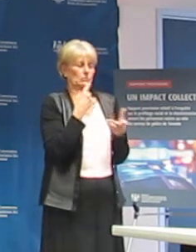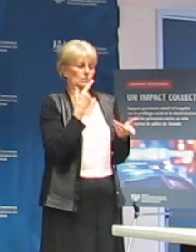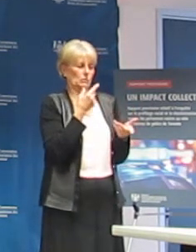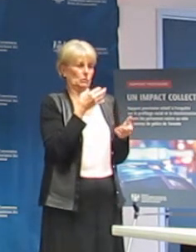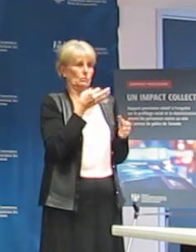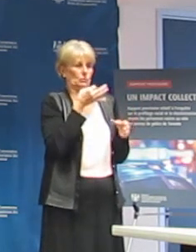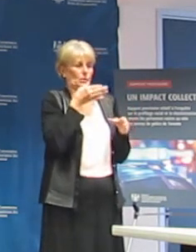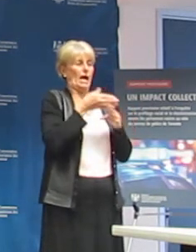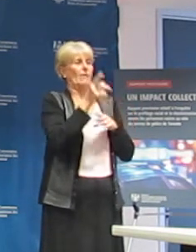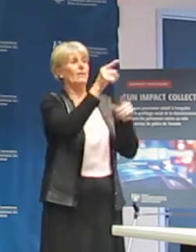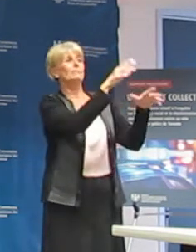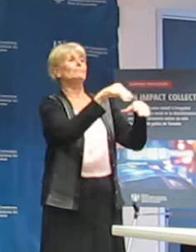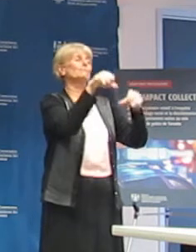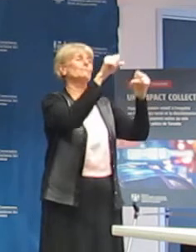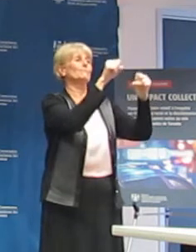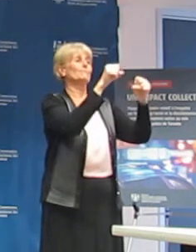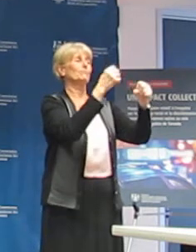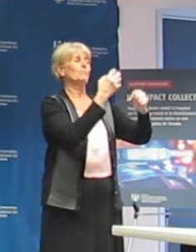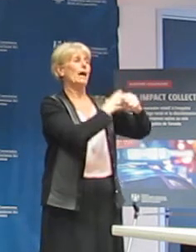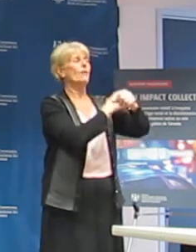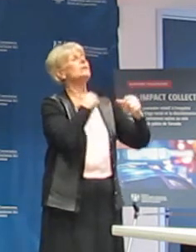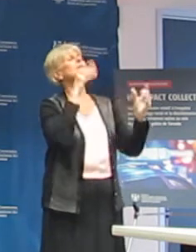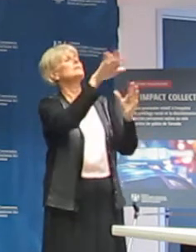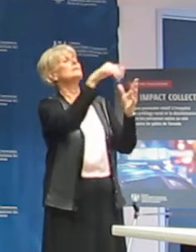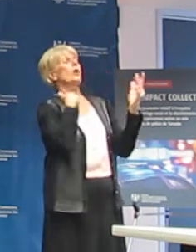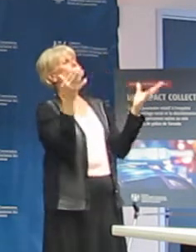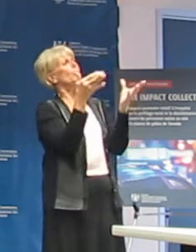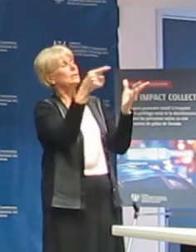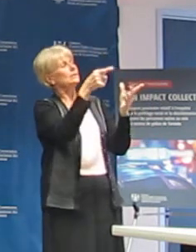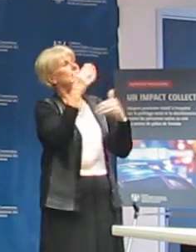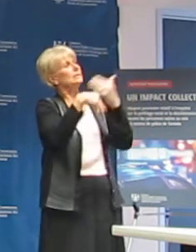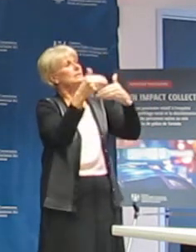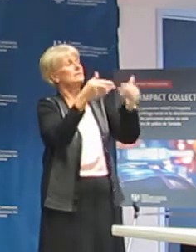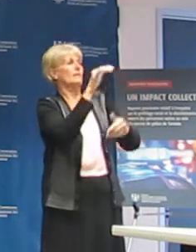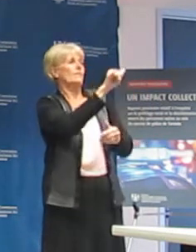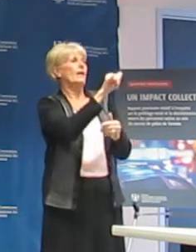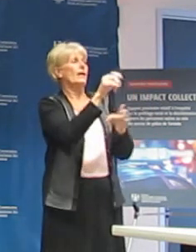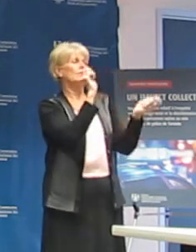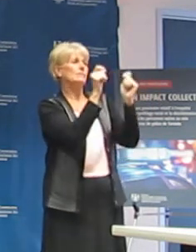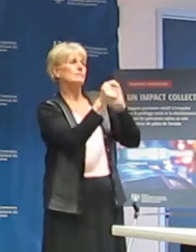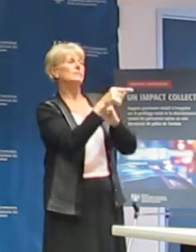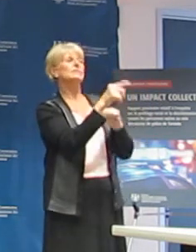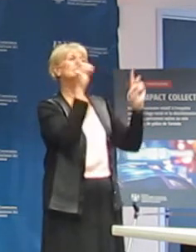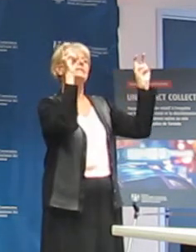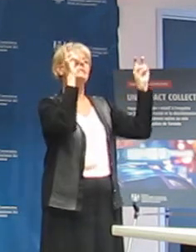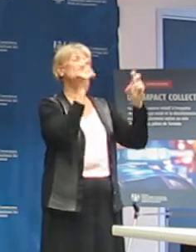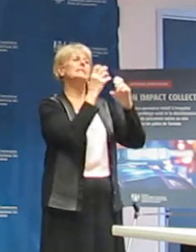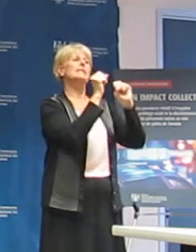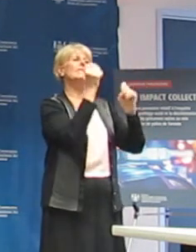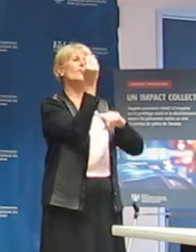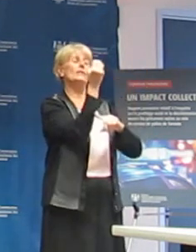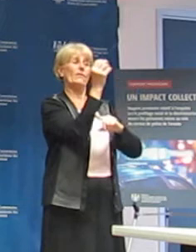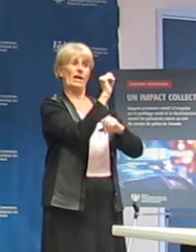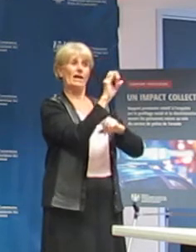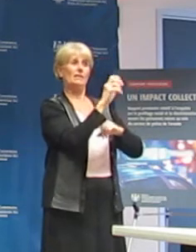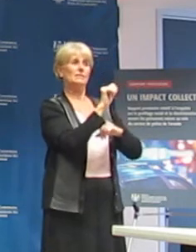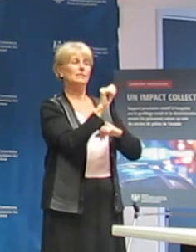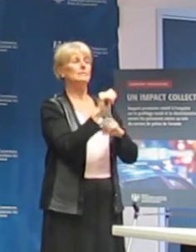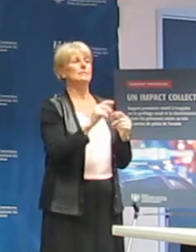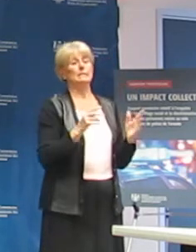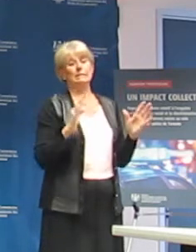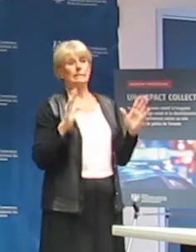after they took office to encourage them to move forward with the reforms in the Safer Ontario Act. As